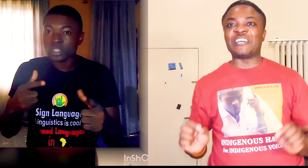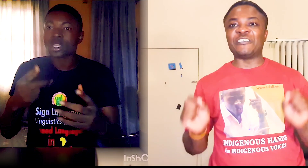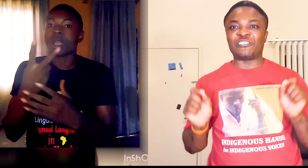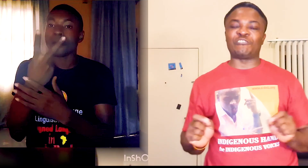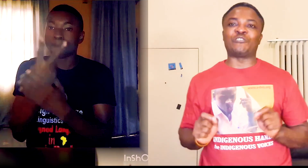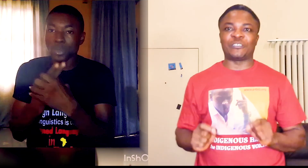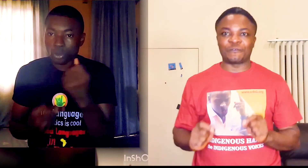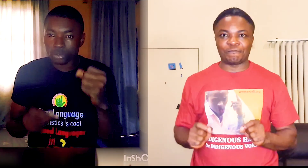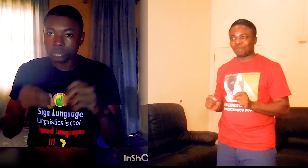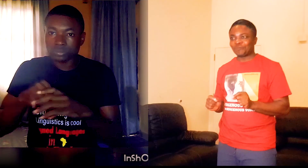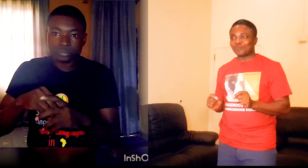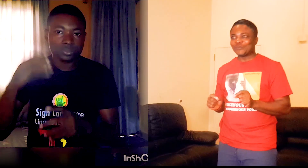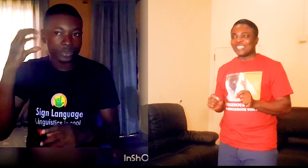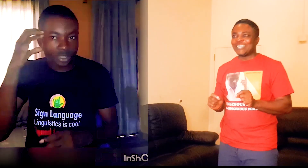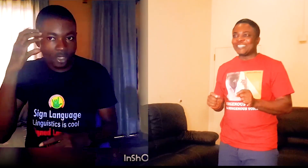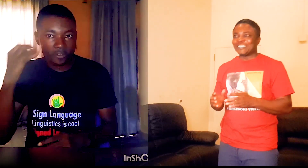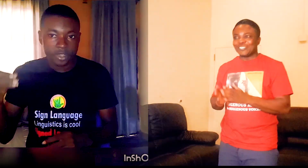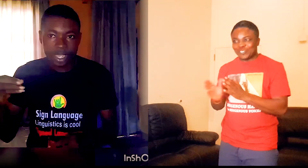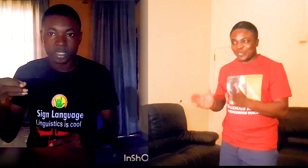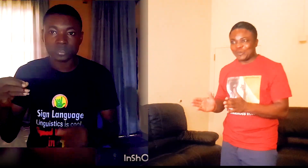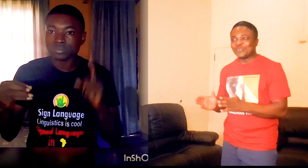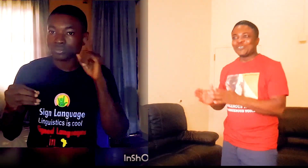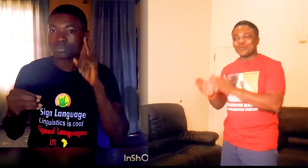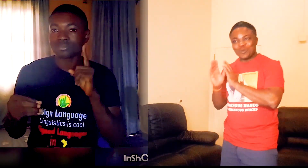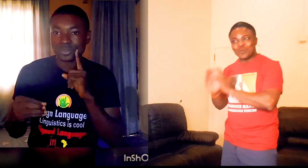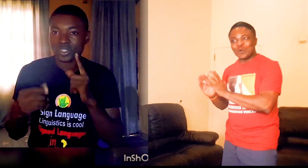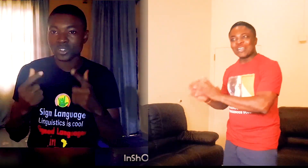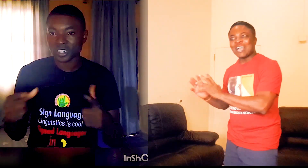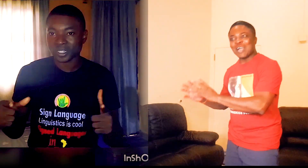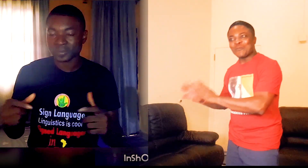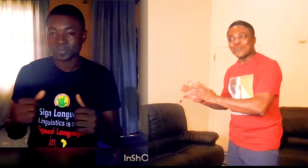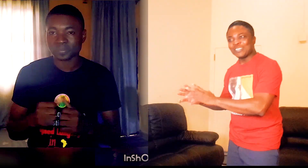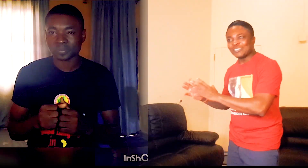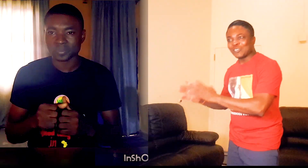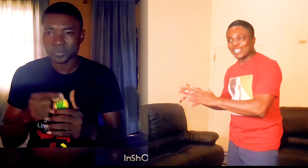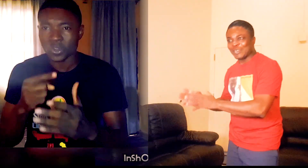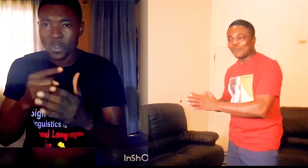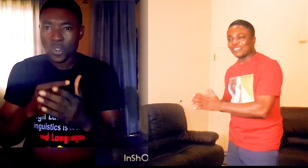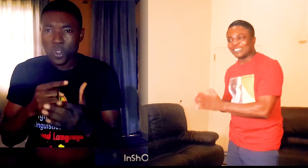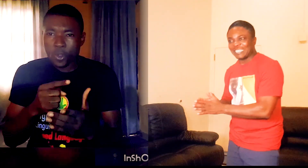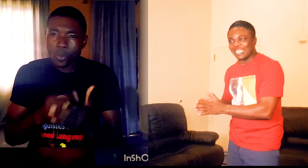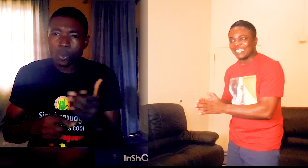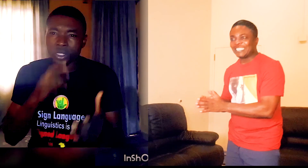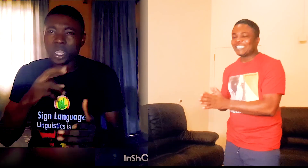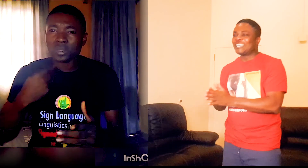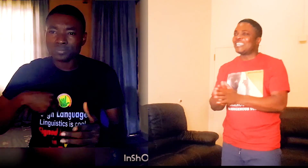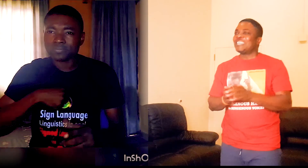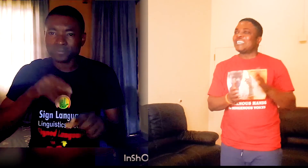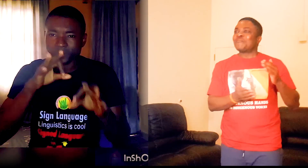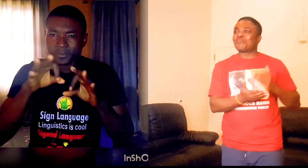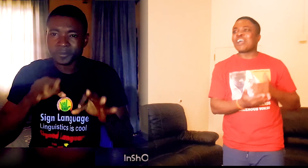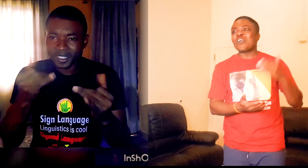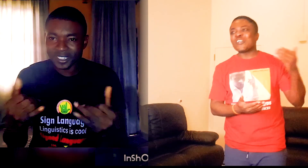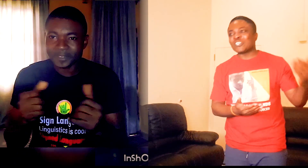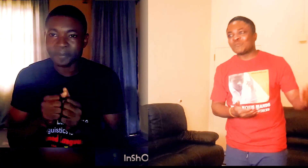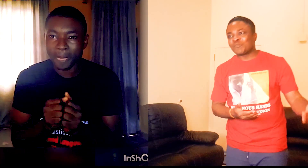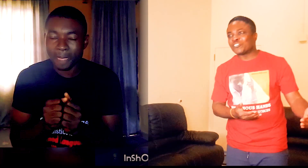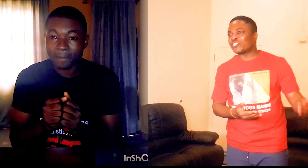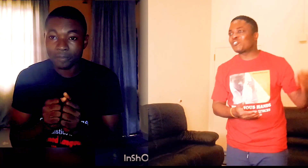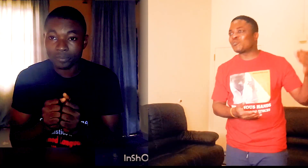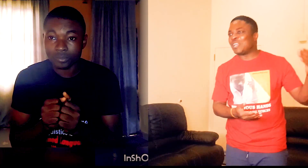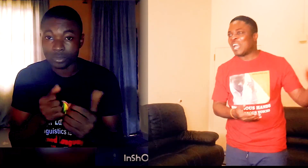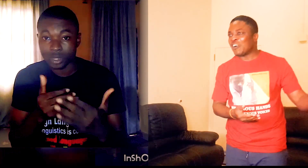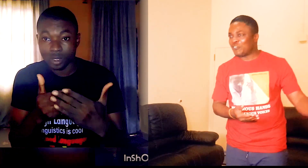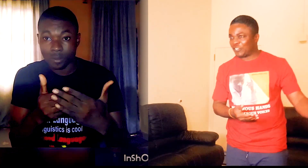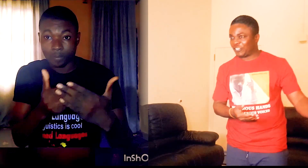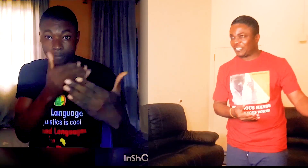in hearing children. So, what are we talking about today? Prior